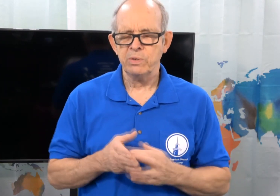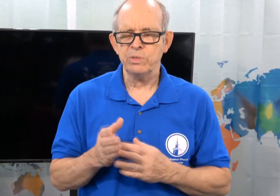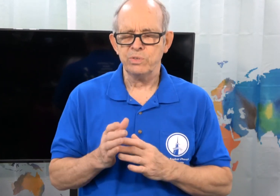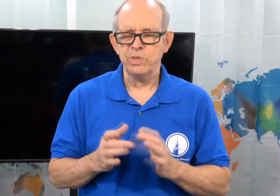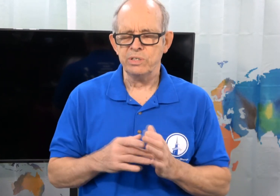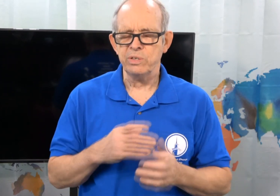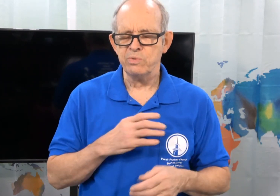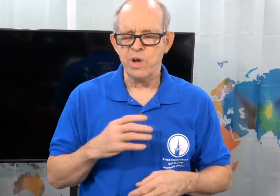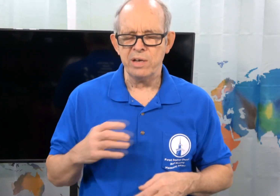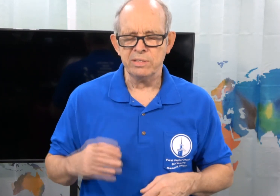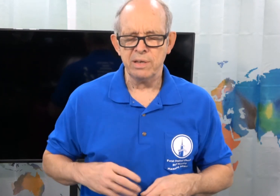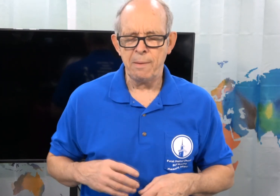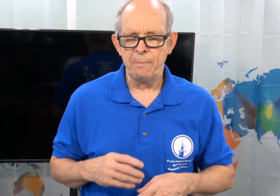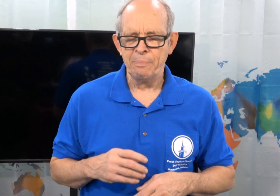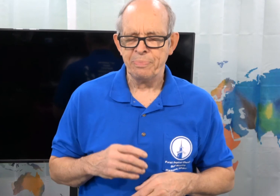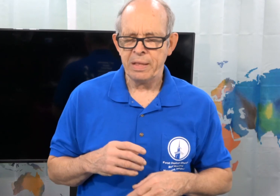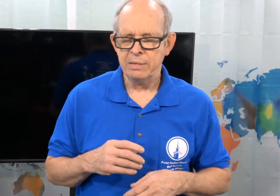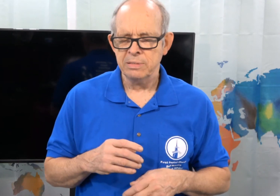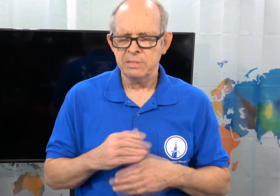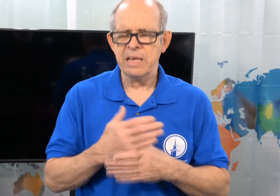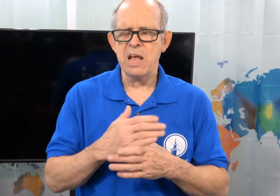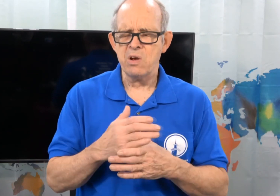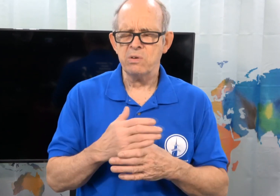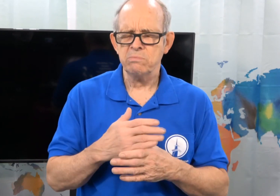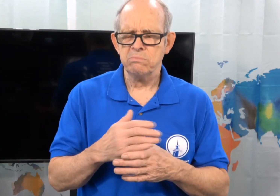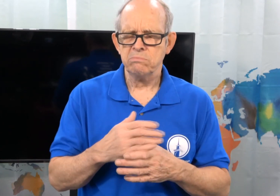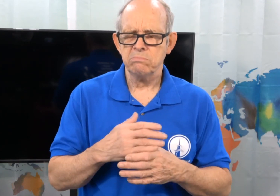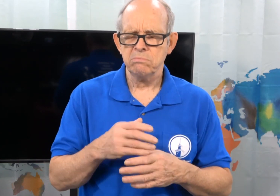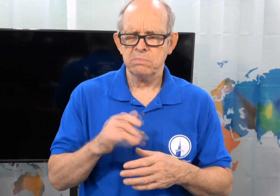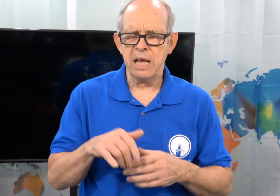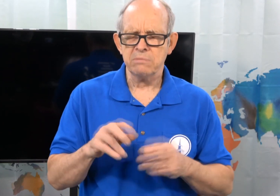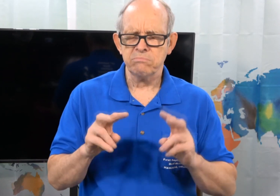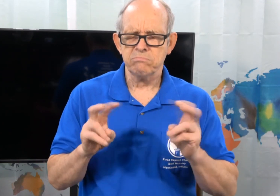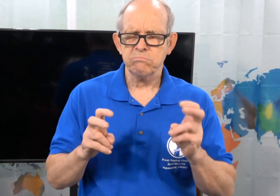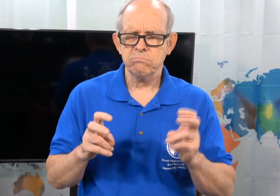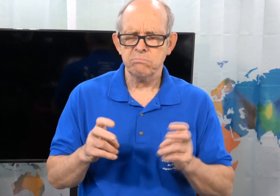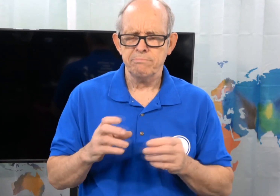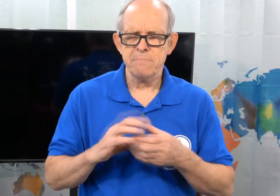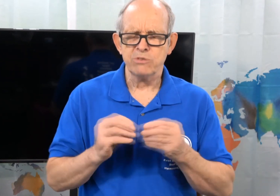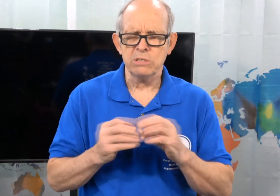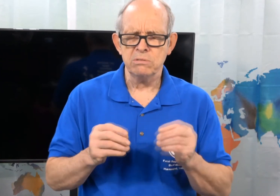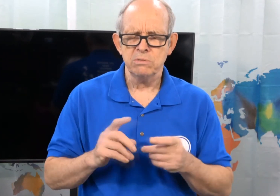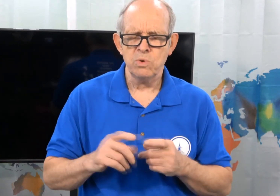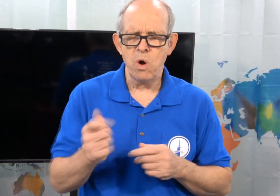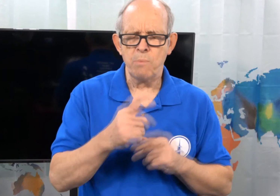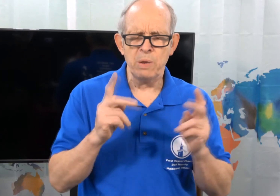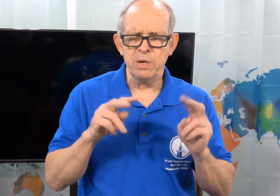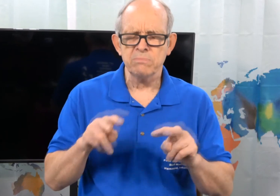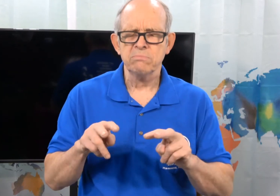is Jesus Christ. Share that message to other people.